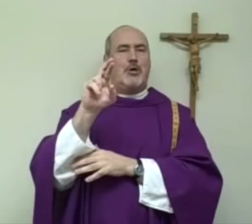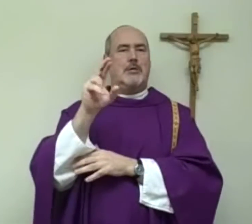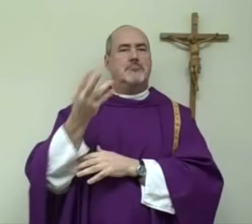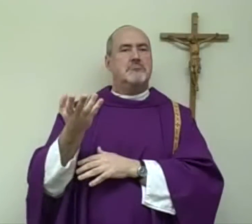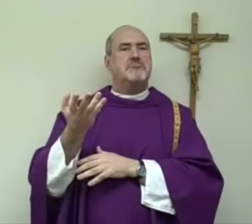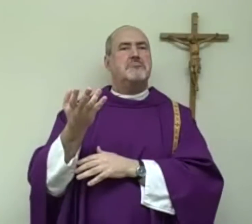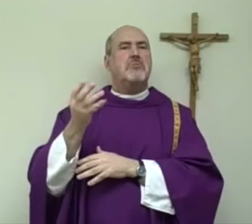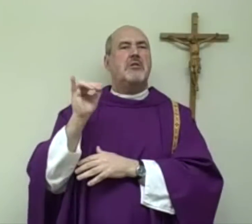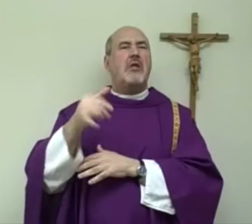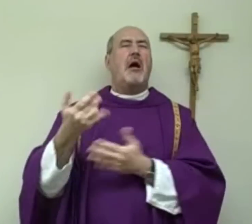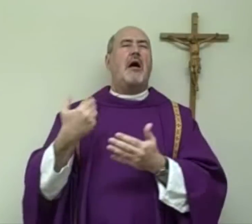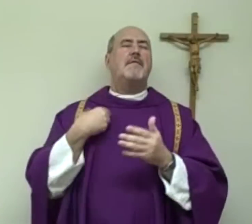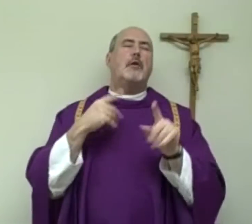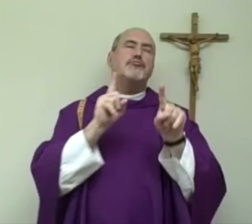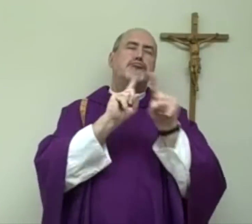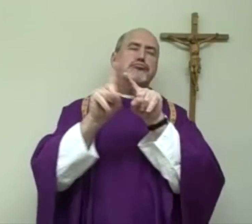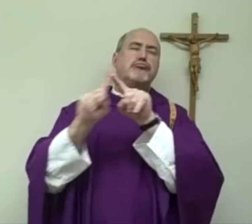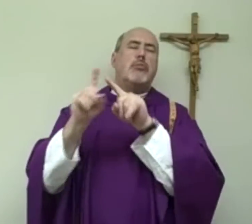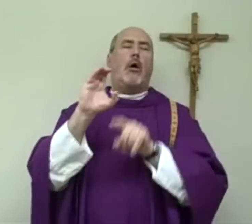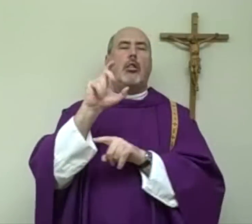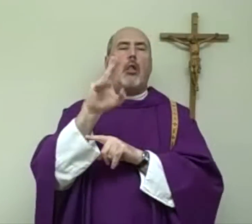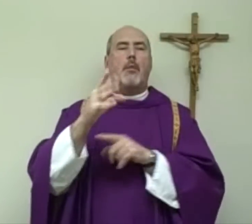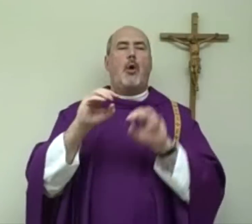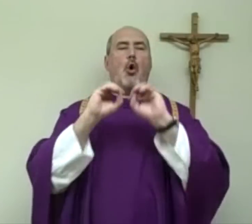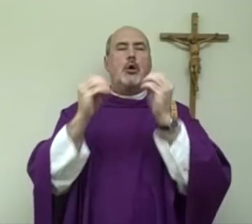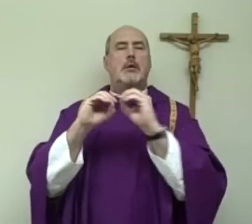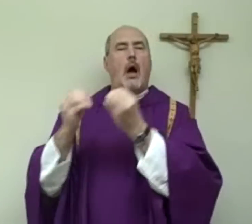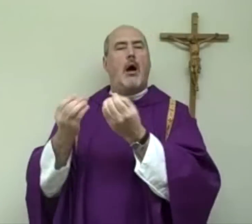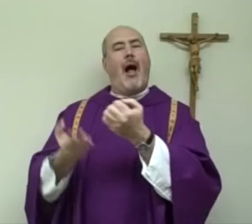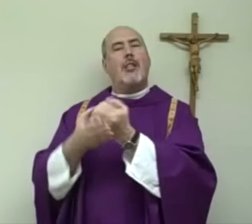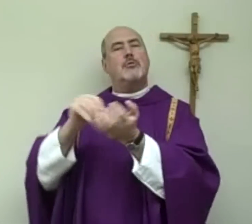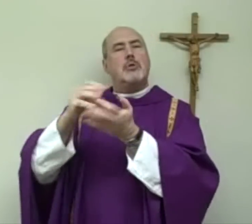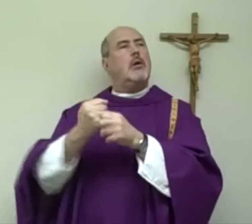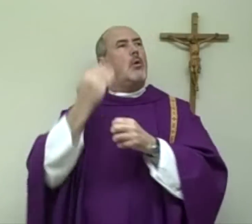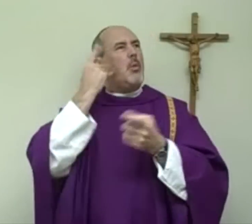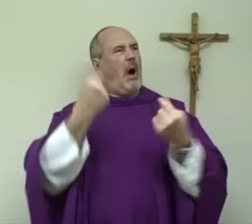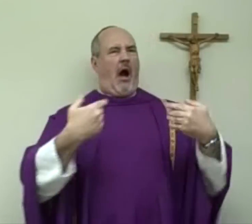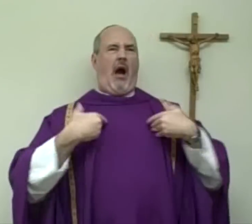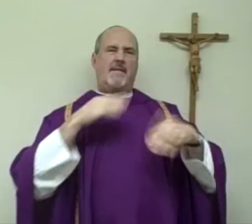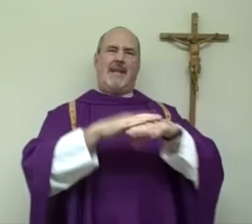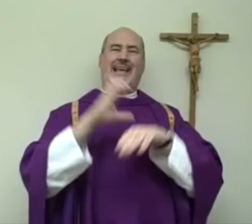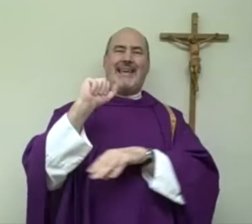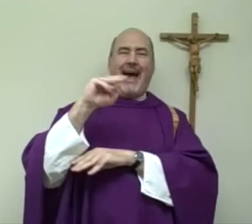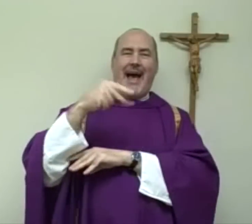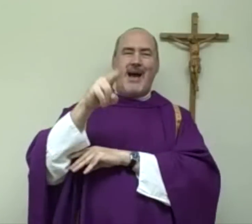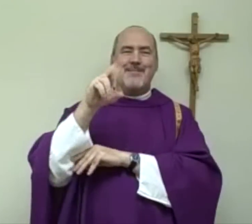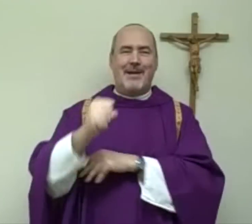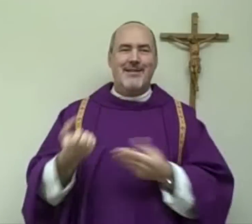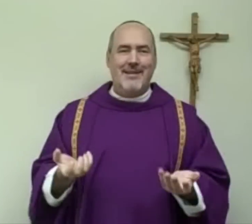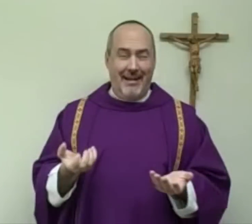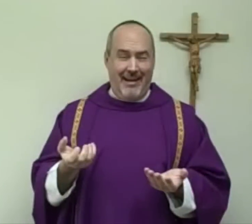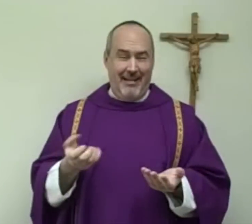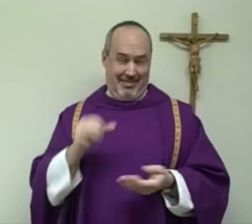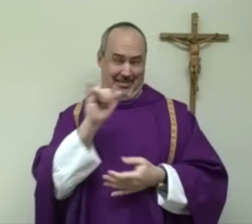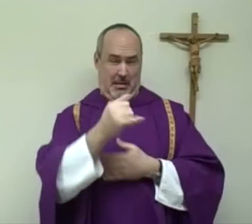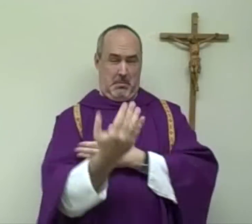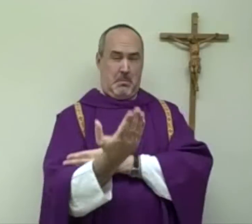this special fair during that week where they had different organizations and clubs from all over